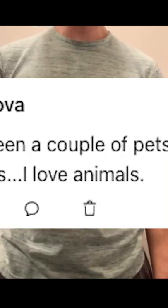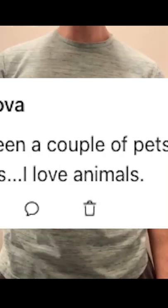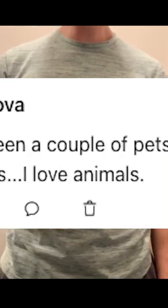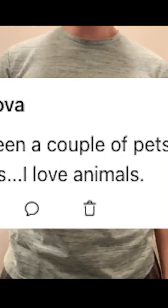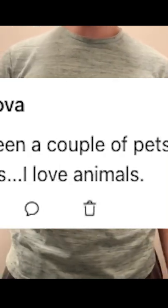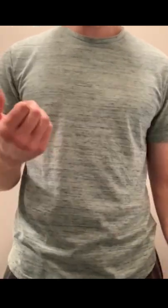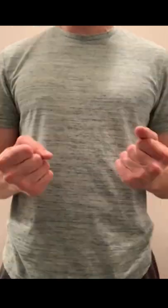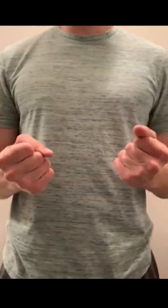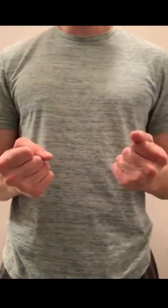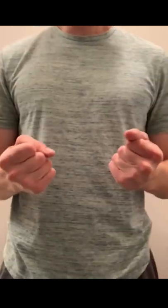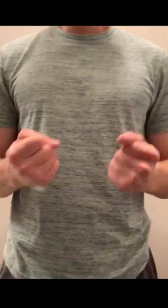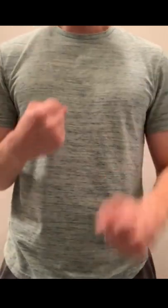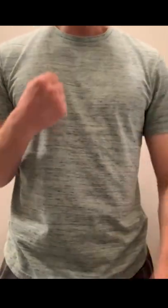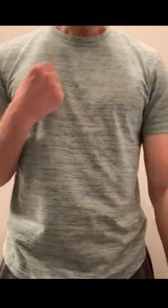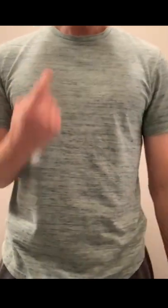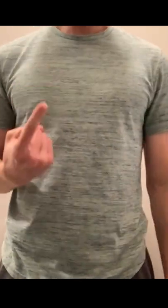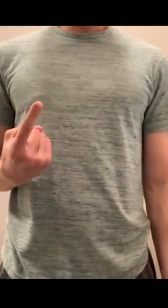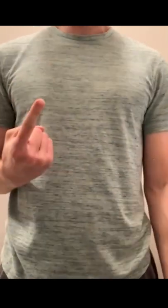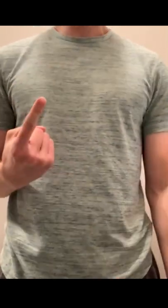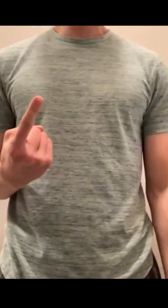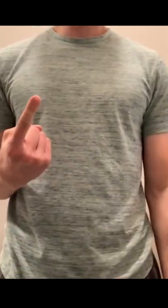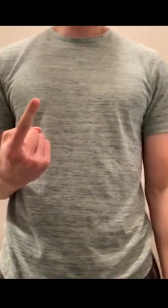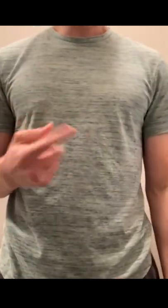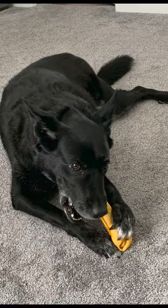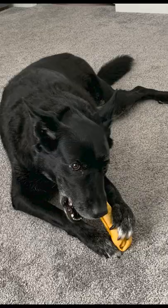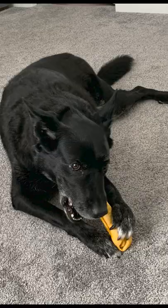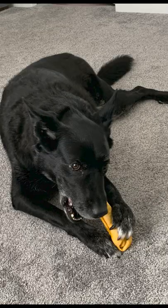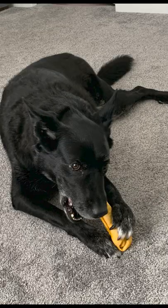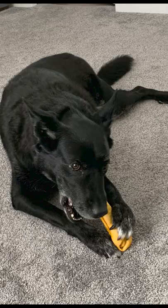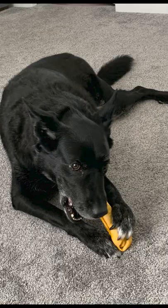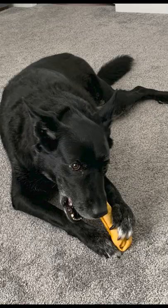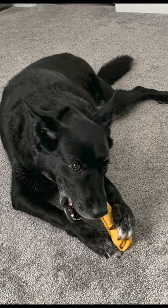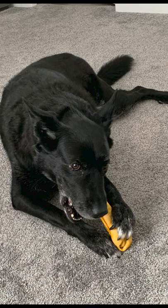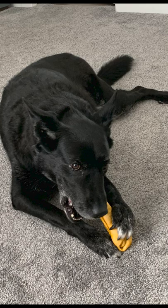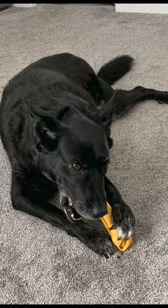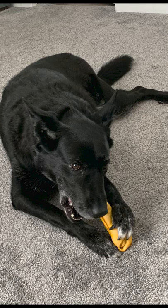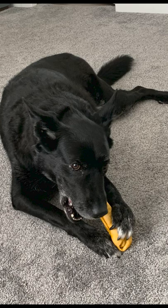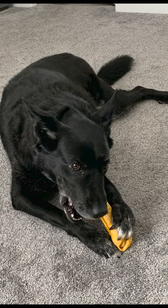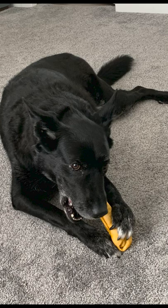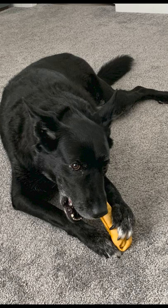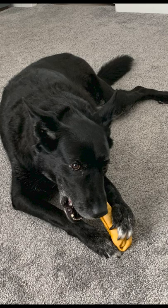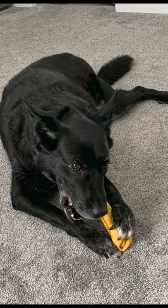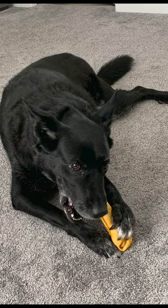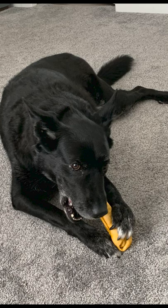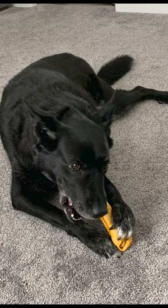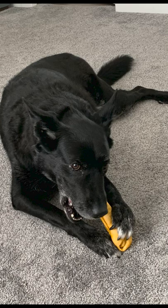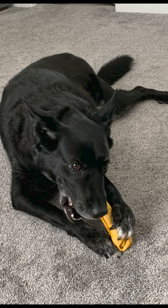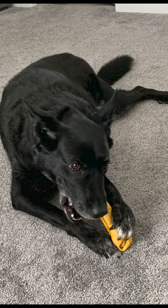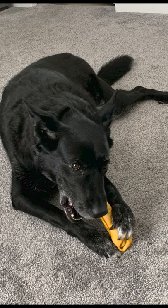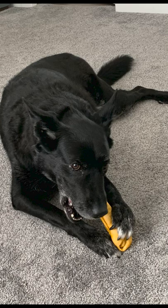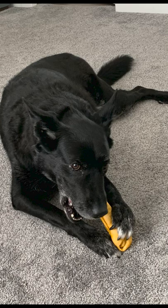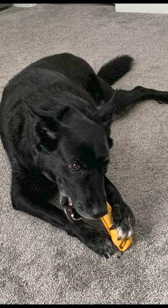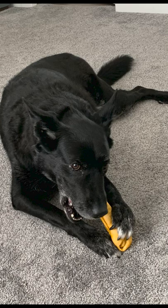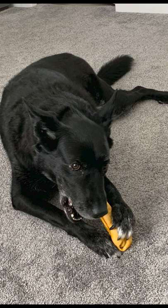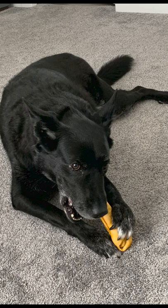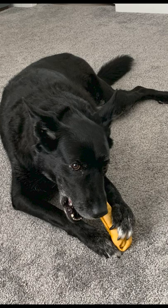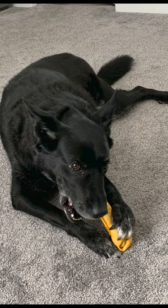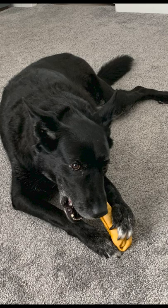animals too. I only have one, however. His name is Thor. Some of you have actually probably seen him in a couple of videos or pictures if you've looked on